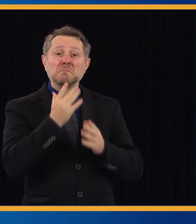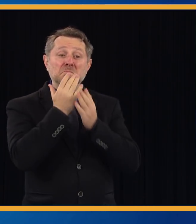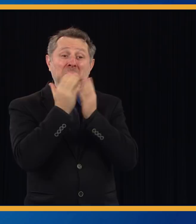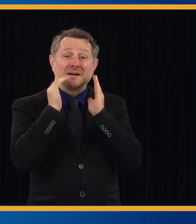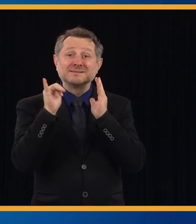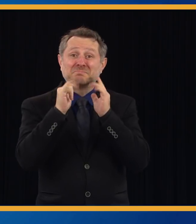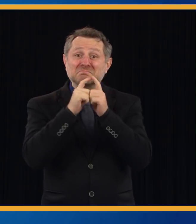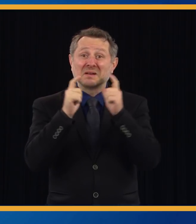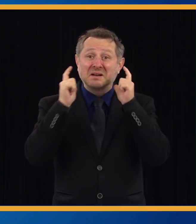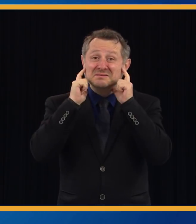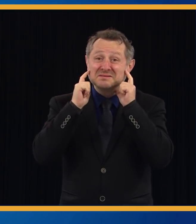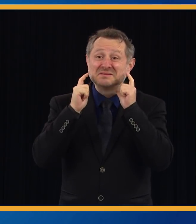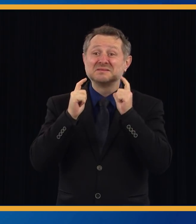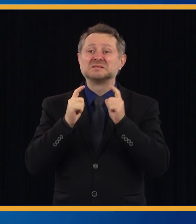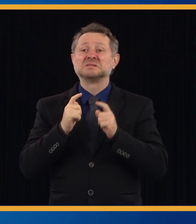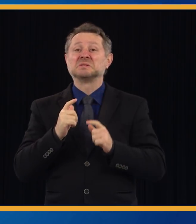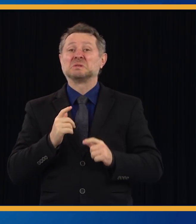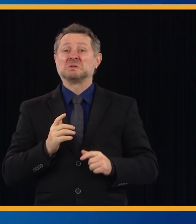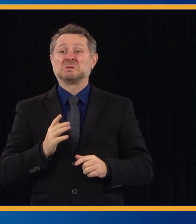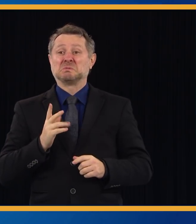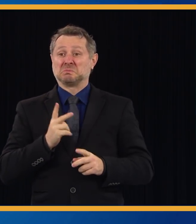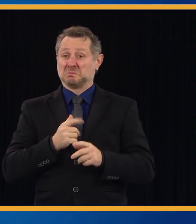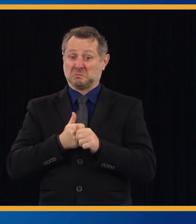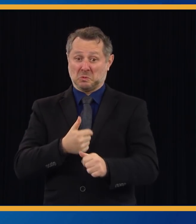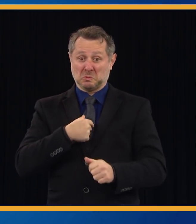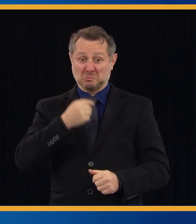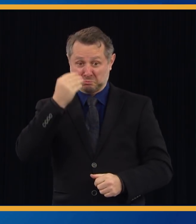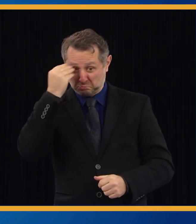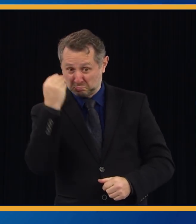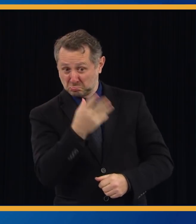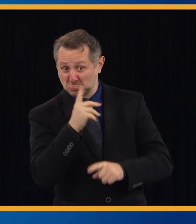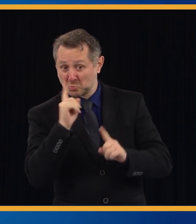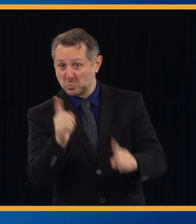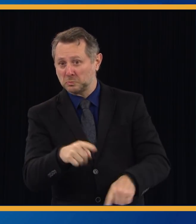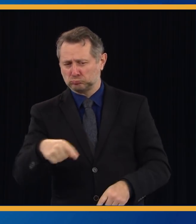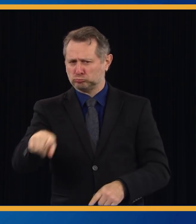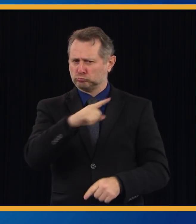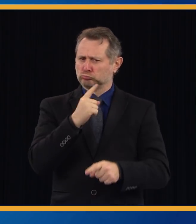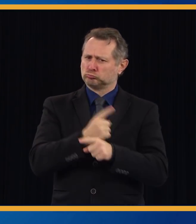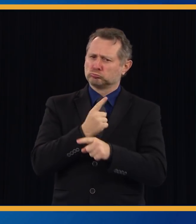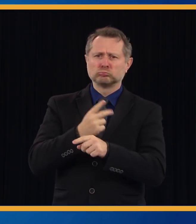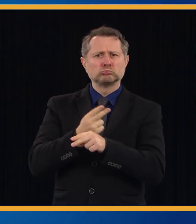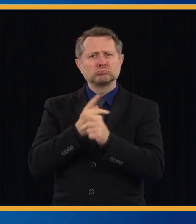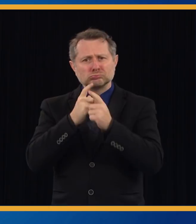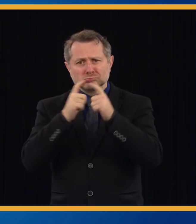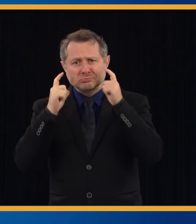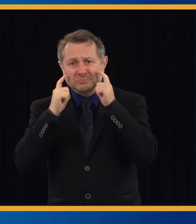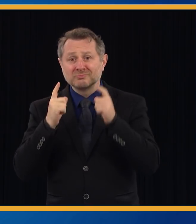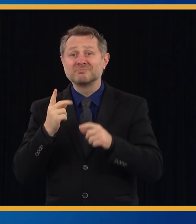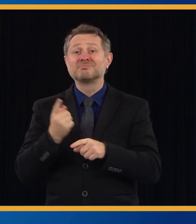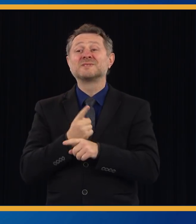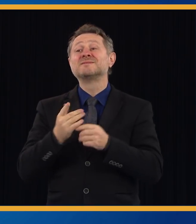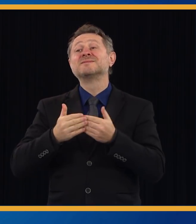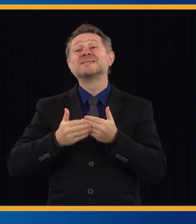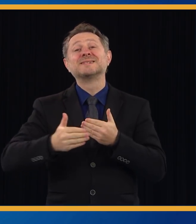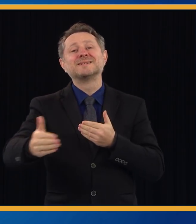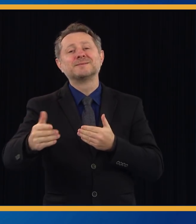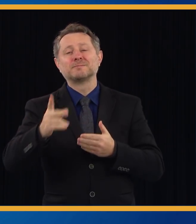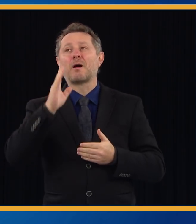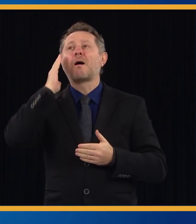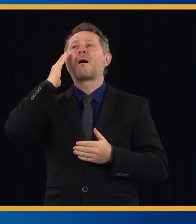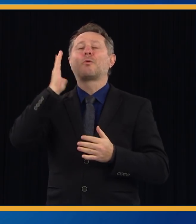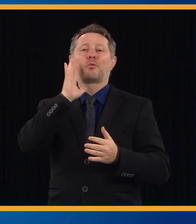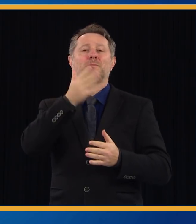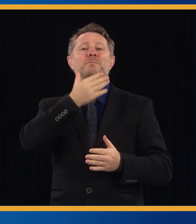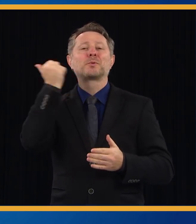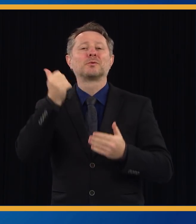but because they understand they need to. How do we make it better? How do we make it better? And let's use